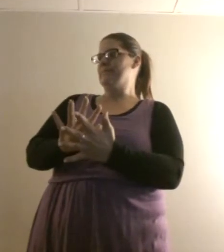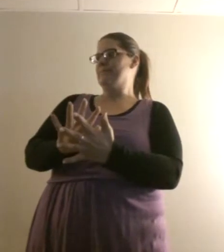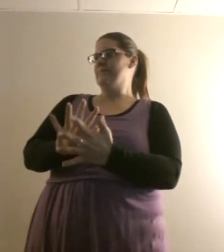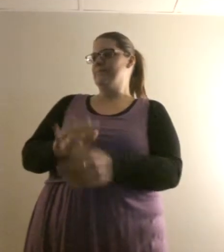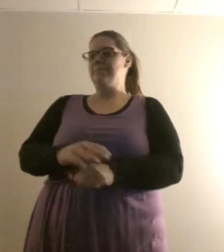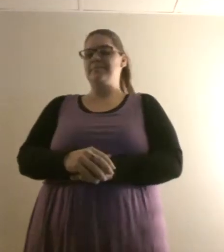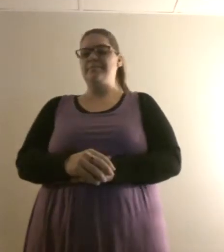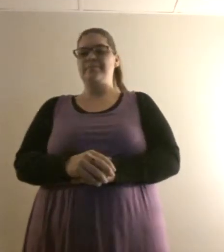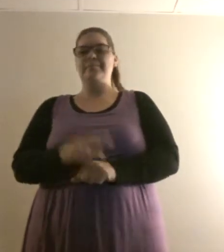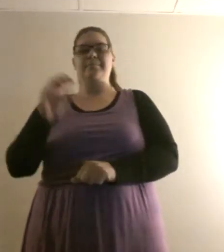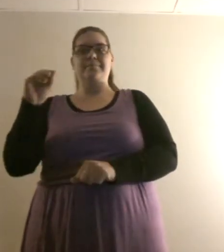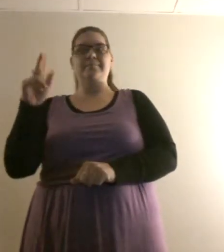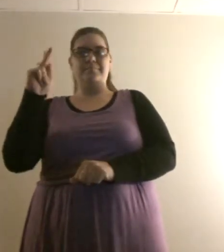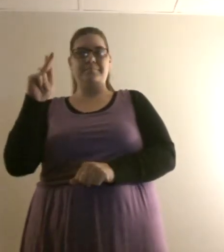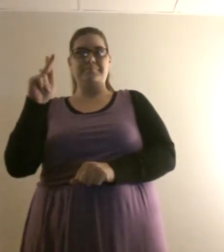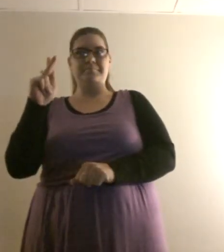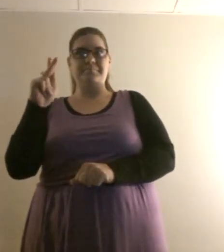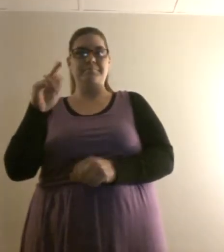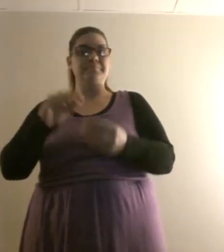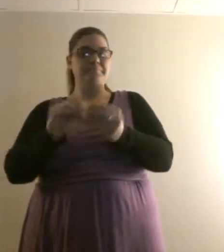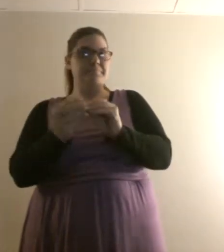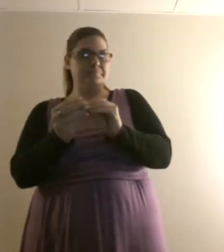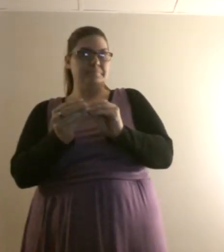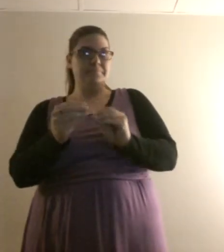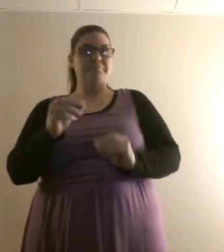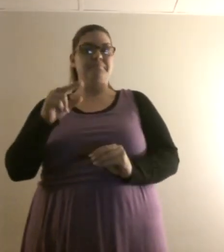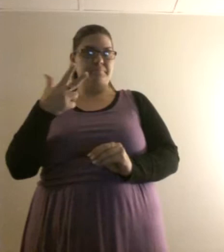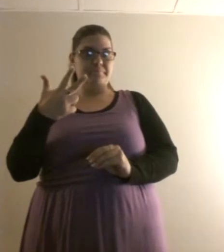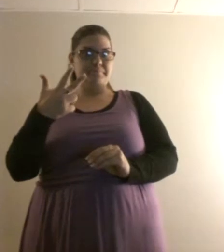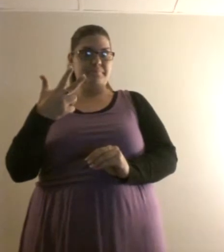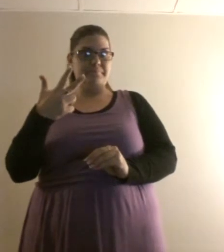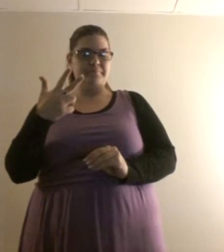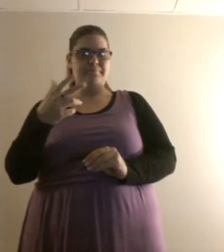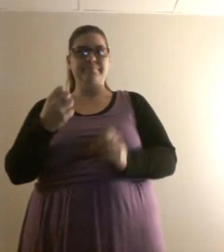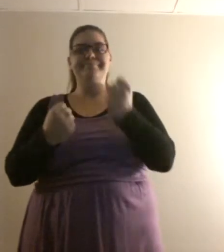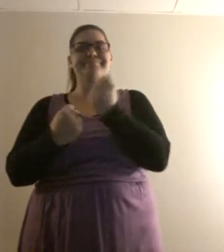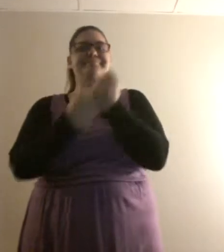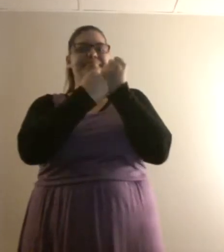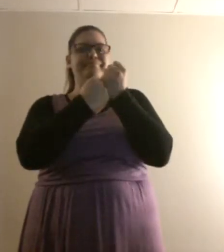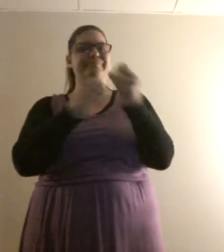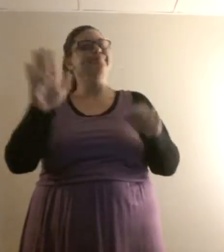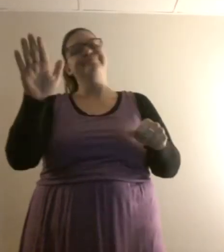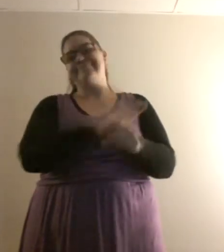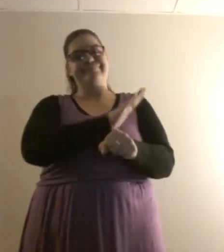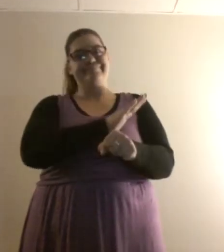All right, I'm going to put that down here for number 3. Lack of support. And then we'll talk about that in just a